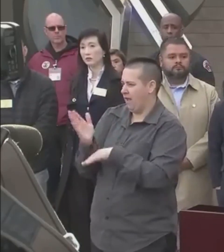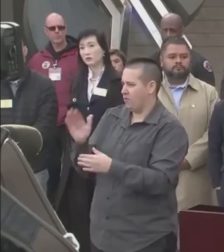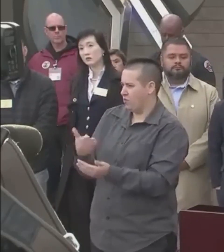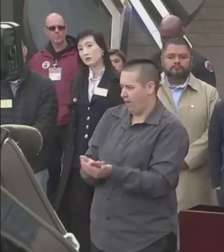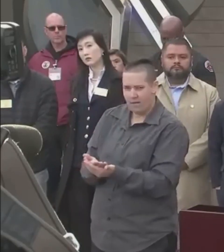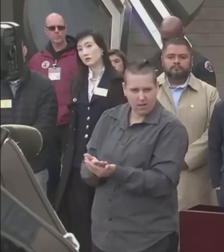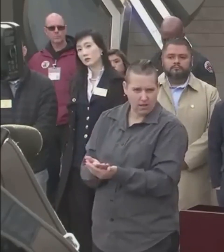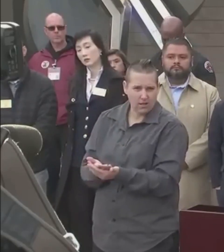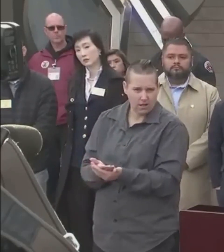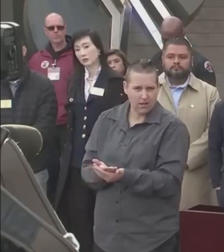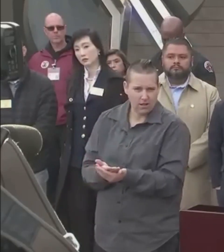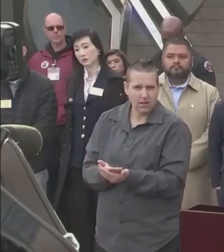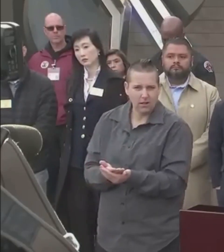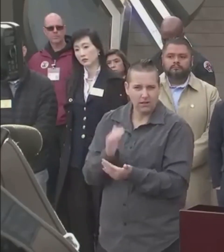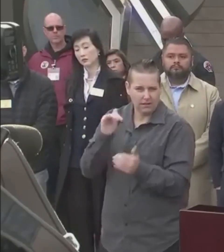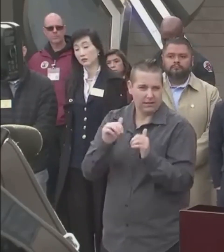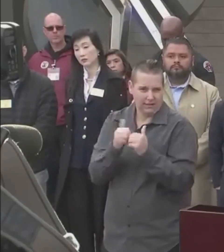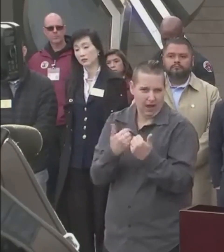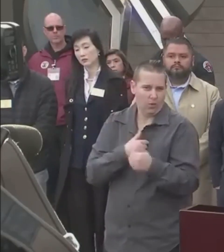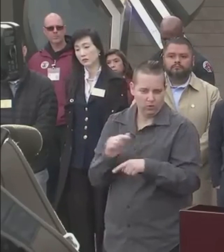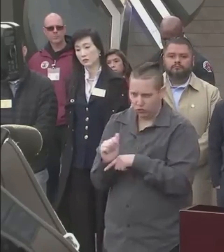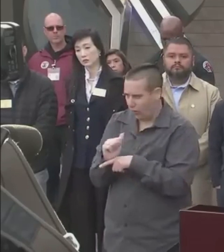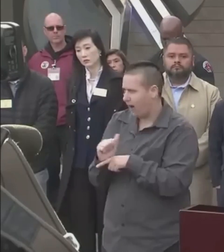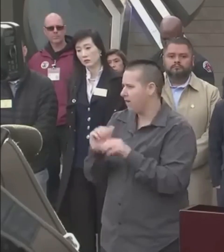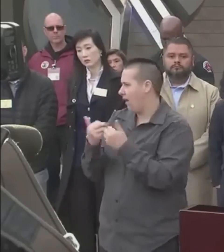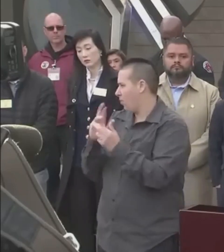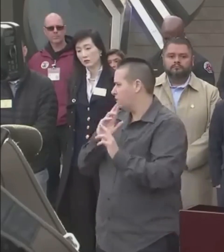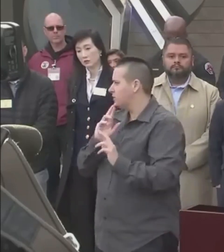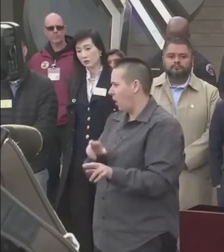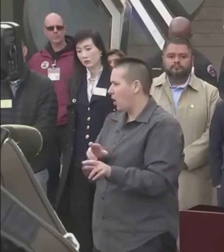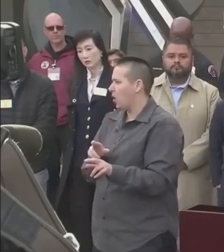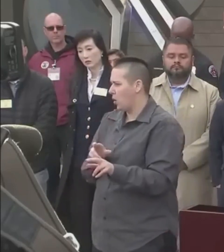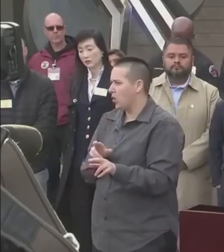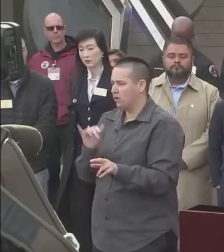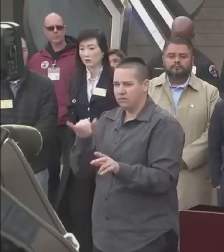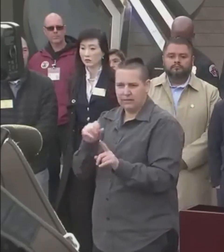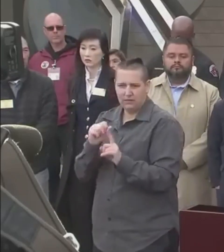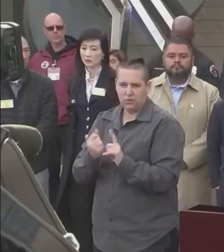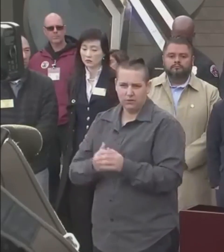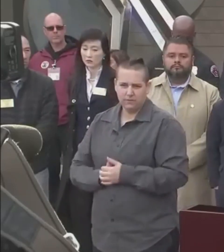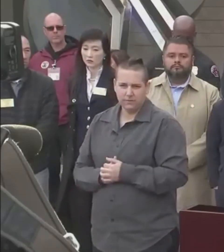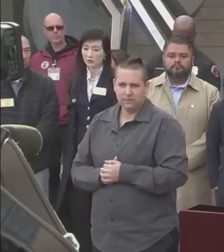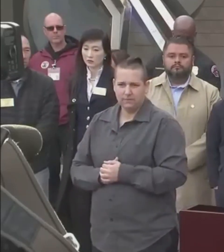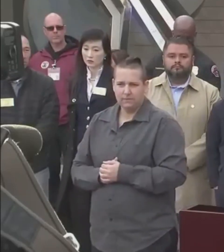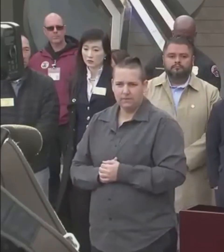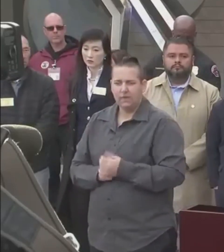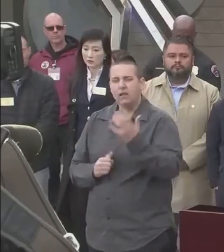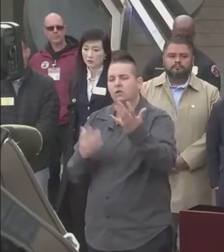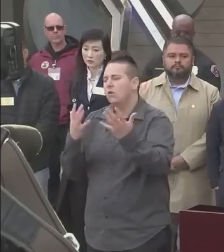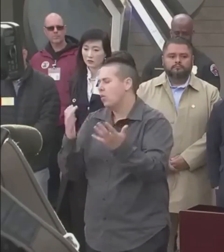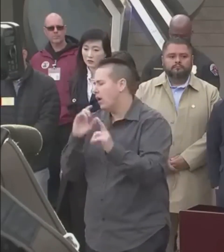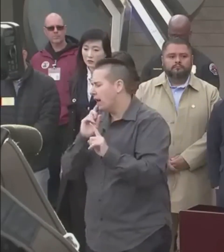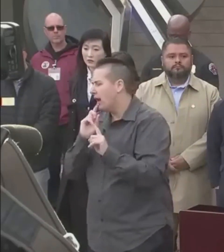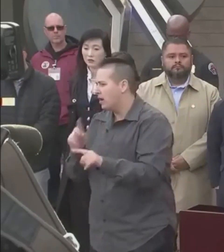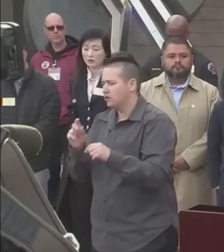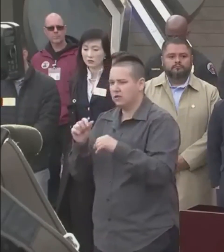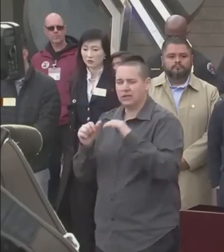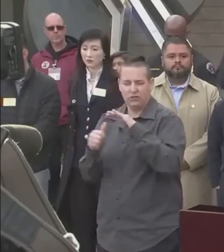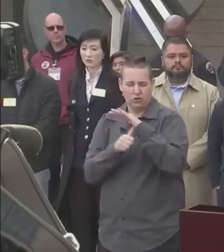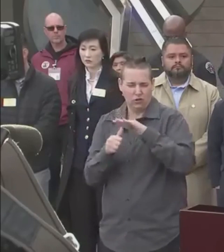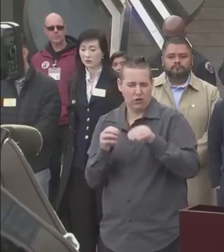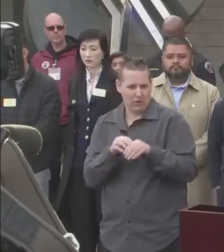toll. My most profound sympathies go to the family and friends and family of the people in question and petitioning God for a full and